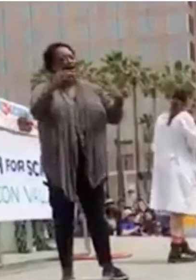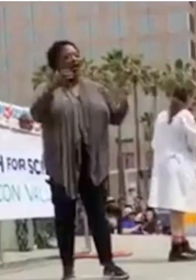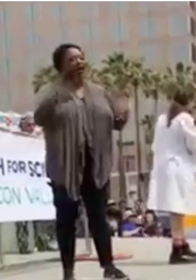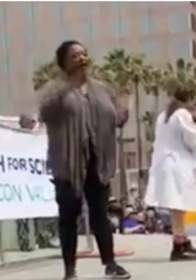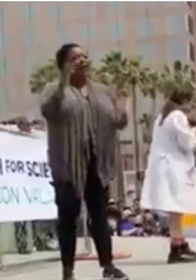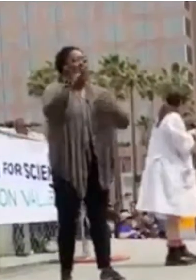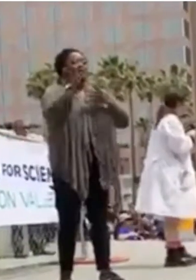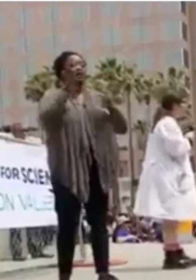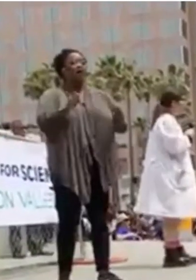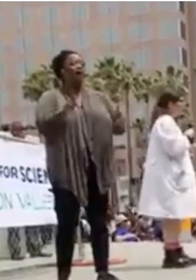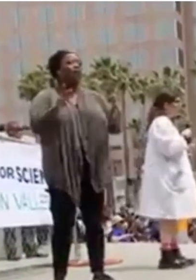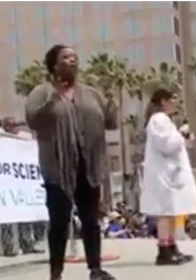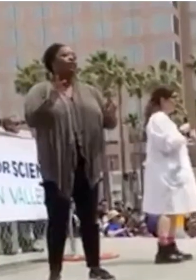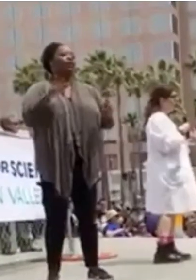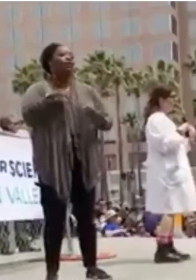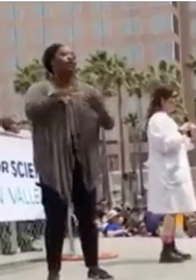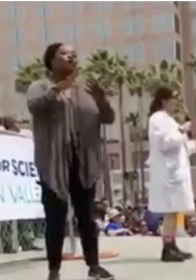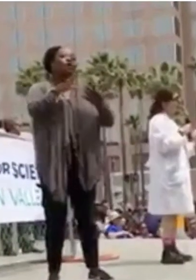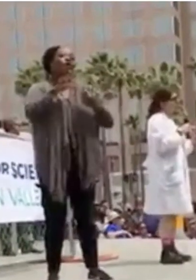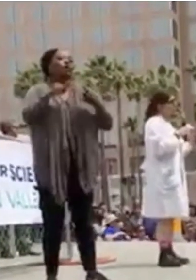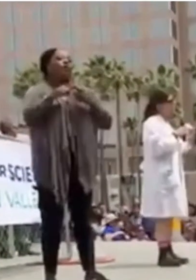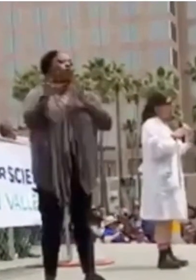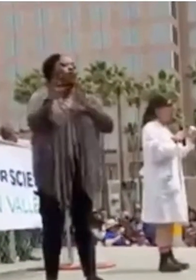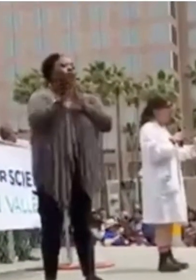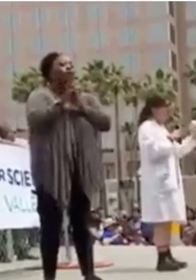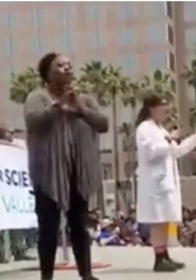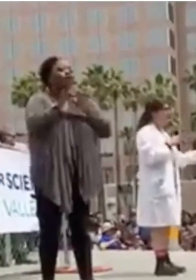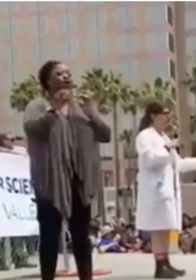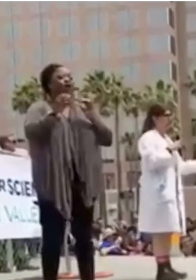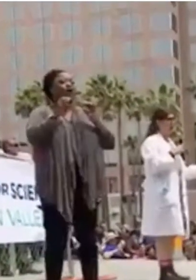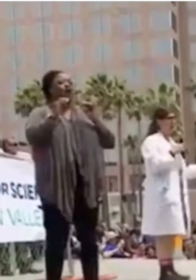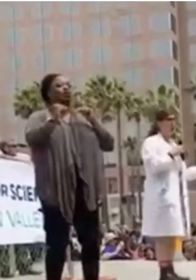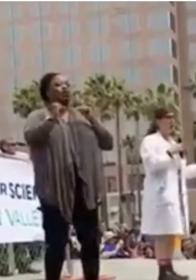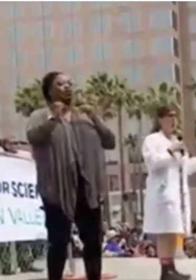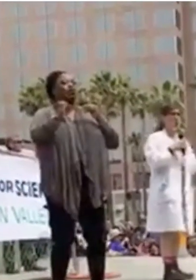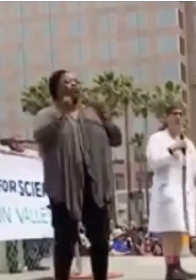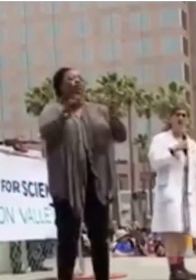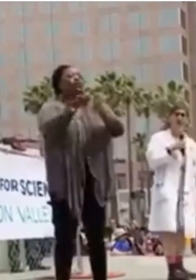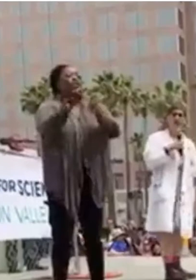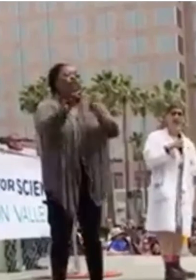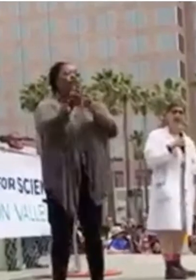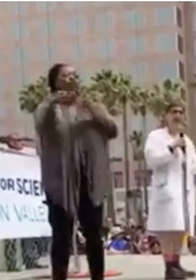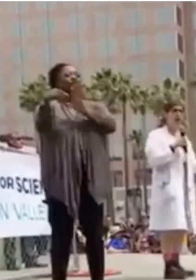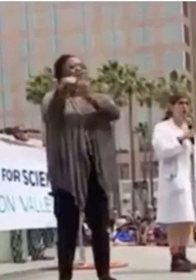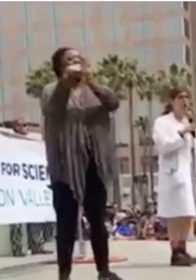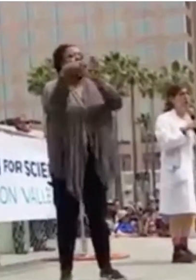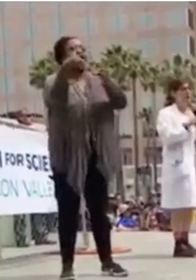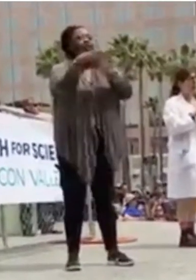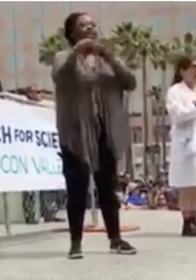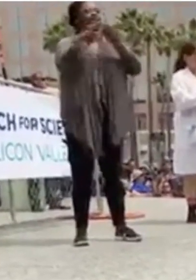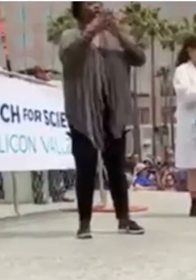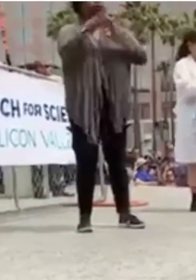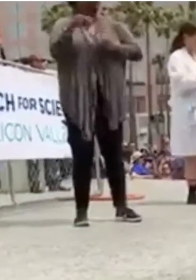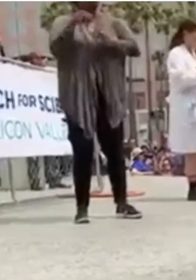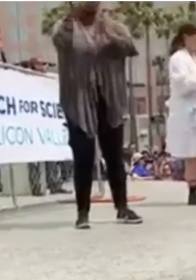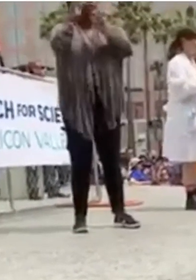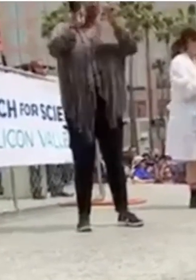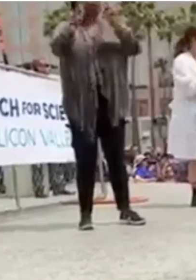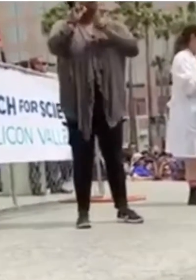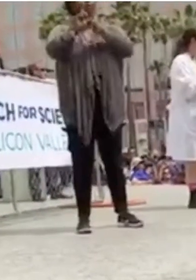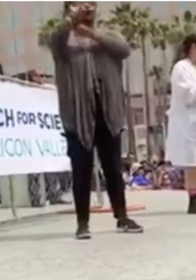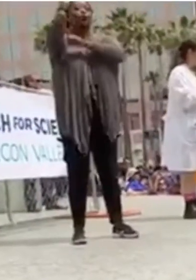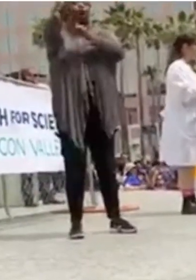And the opportunity we have when we choose to put ourselves out there in the community, especially those of us who excel at being